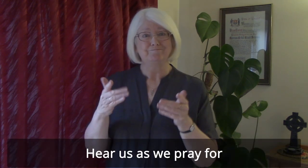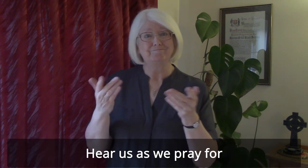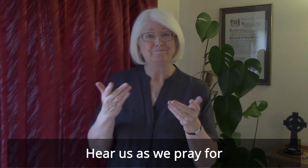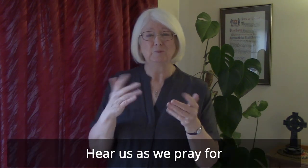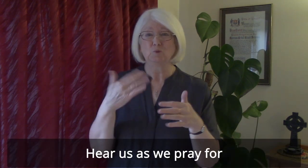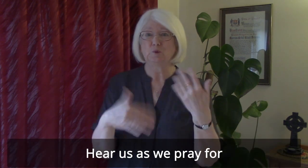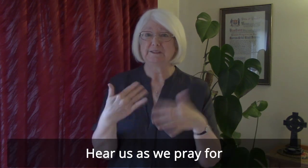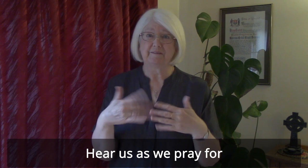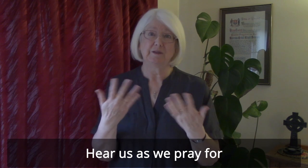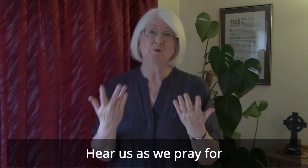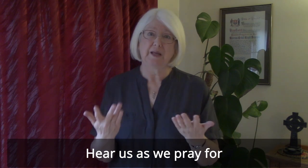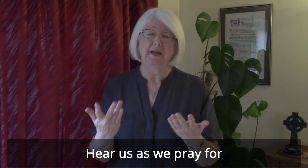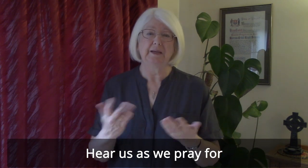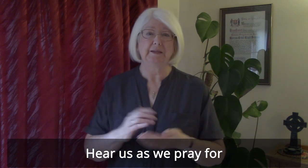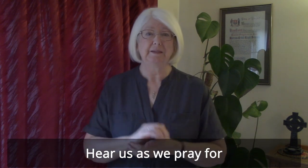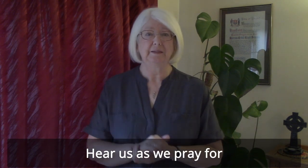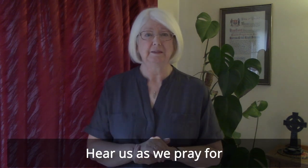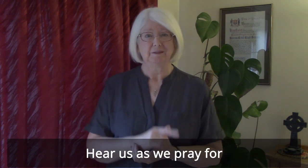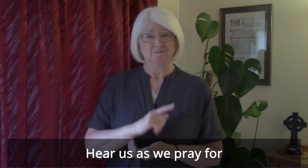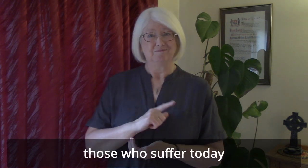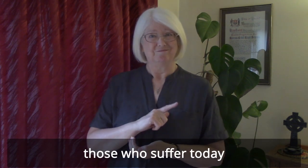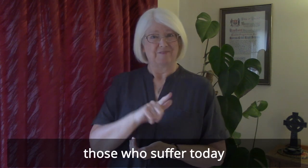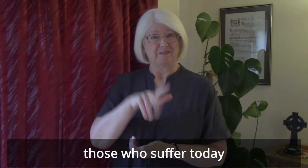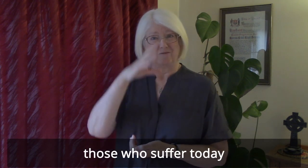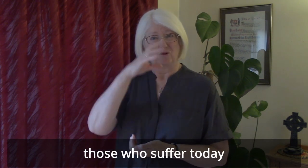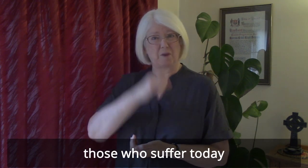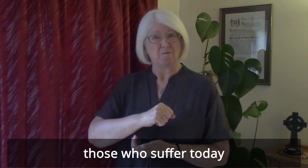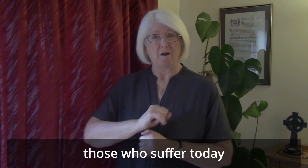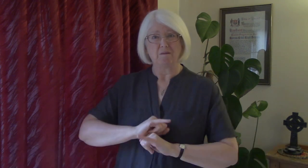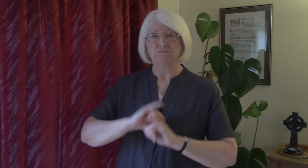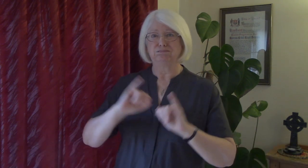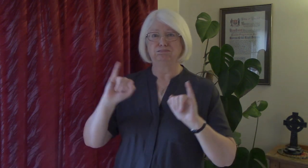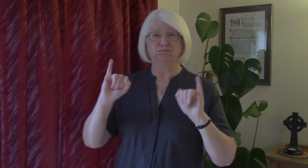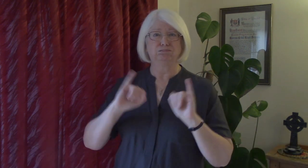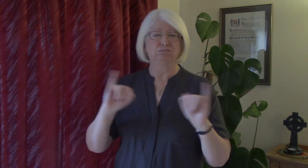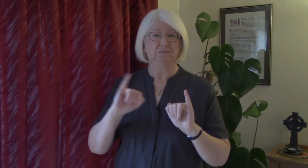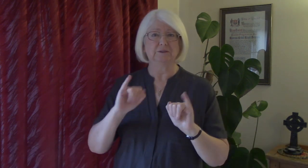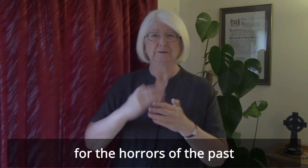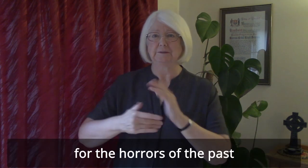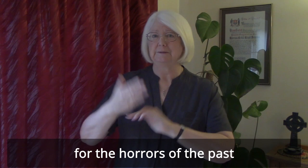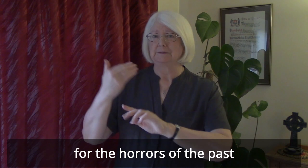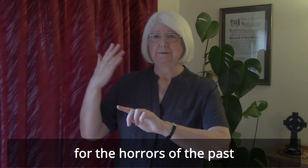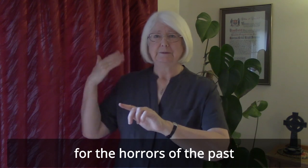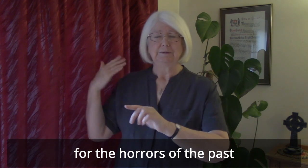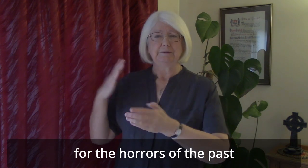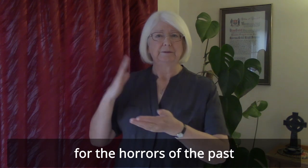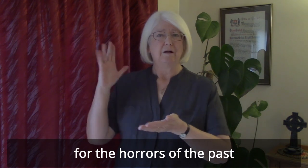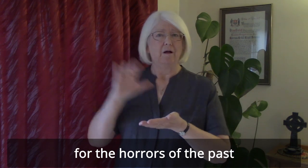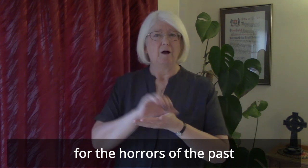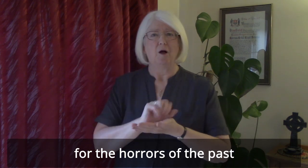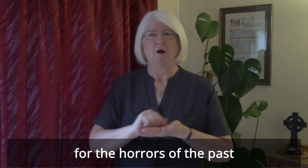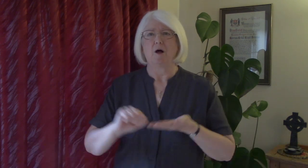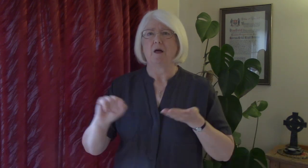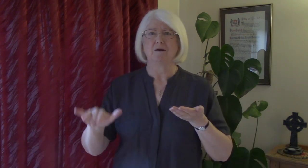hear us as we pray for those who suffer today, for the horrors of